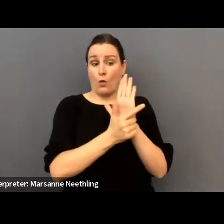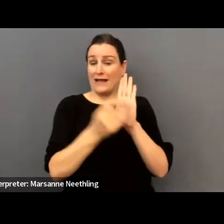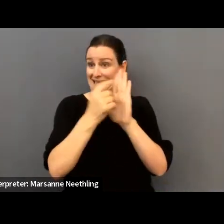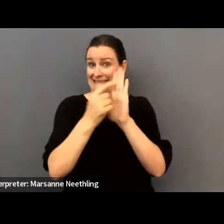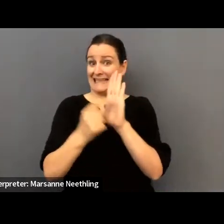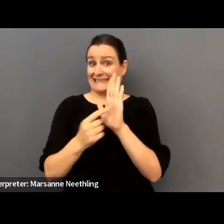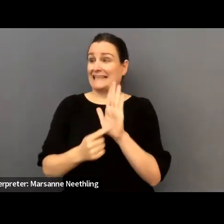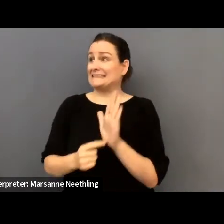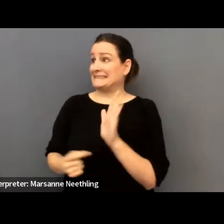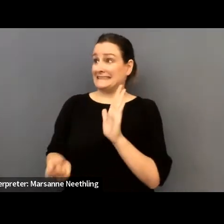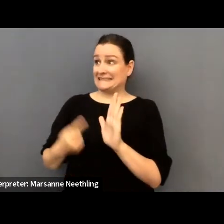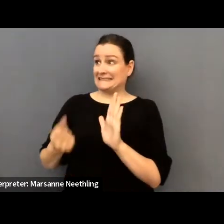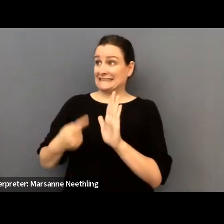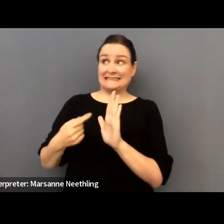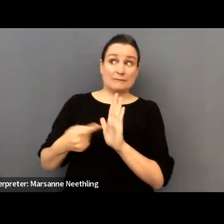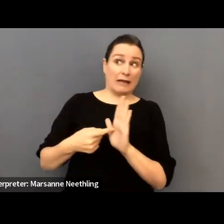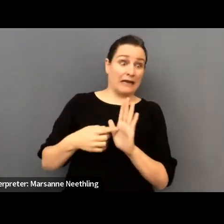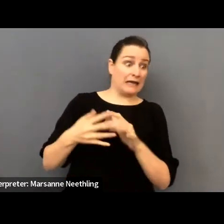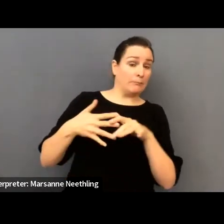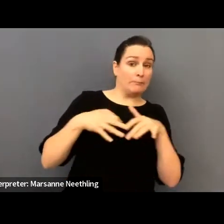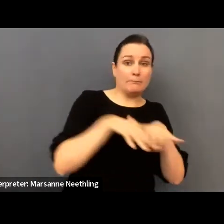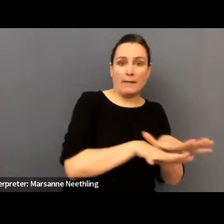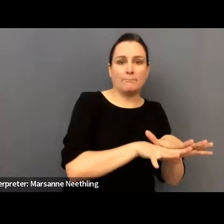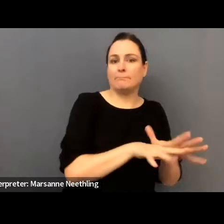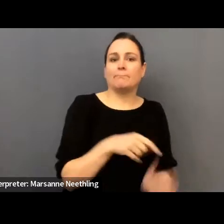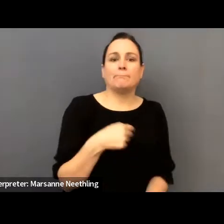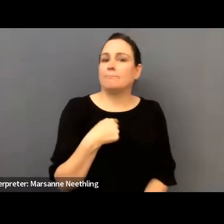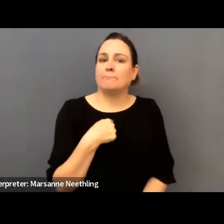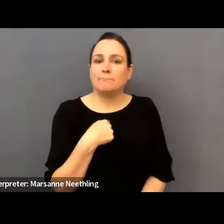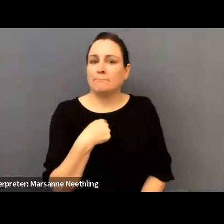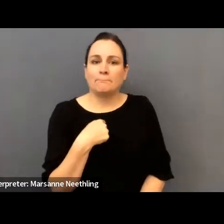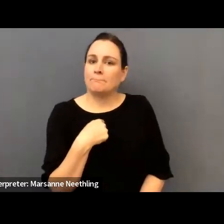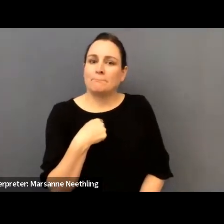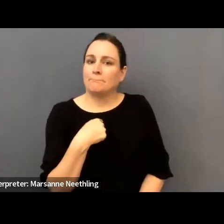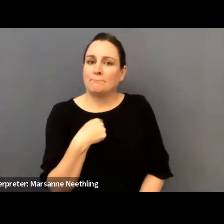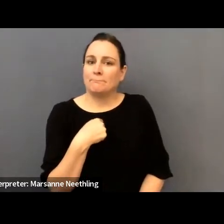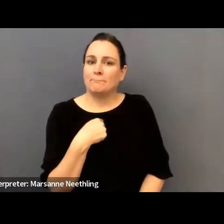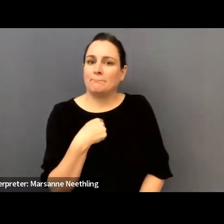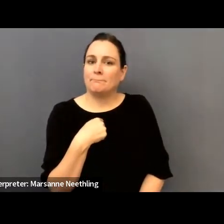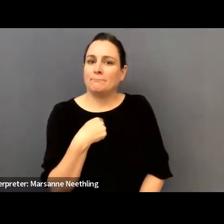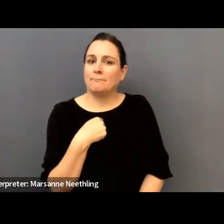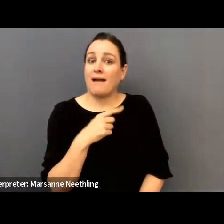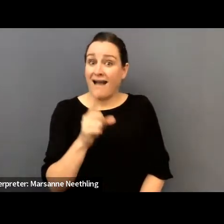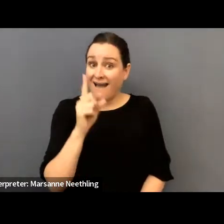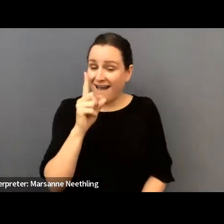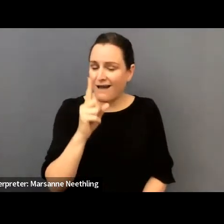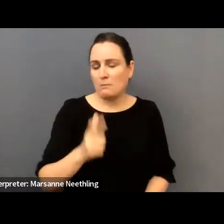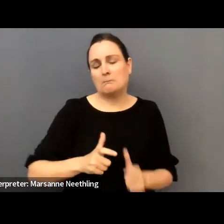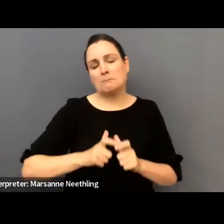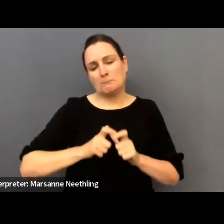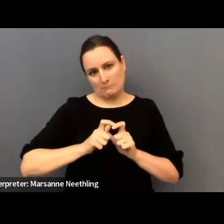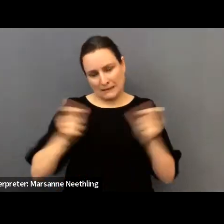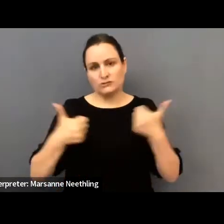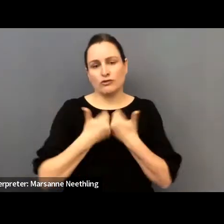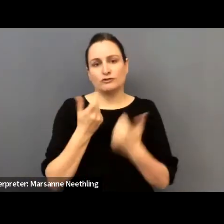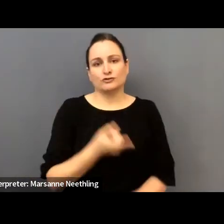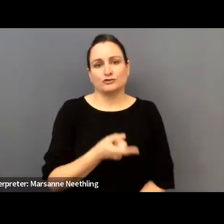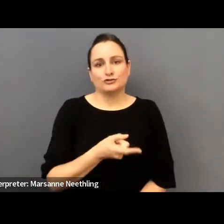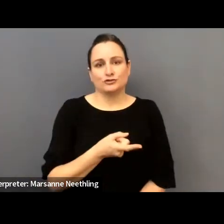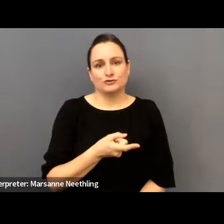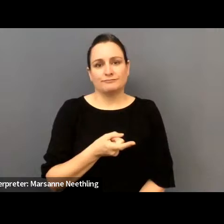at an operational level what is required. And that is a massive challenge.